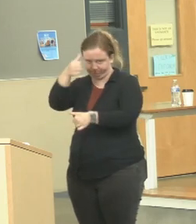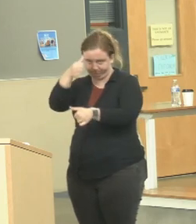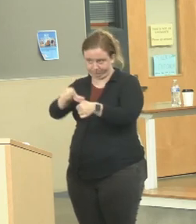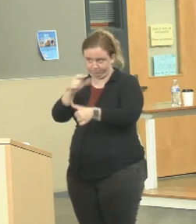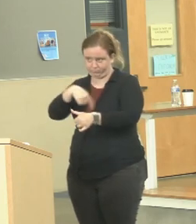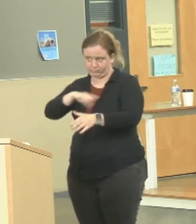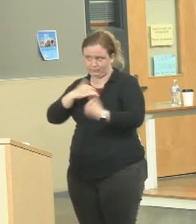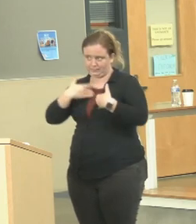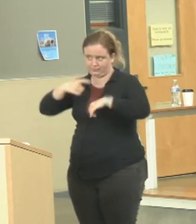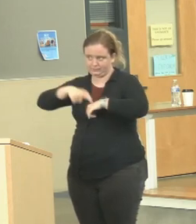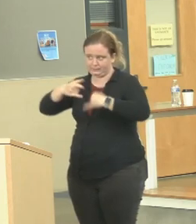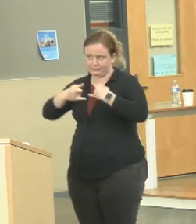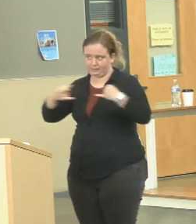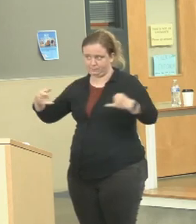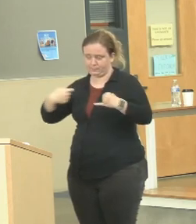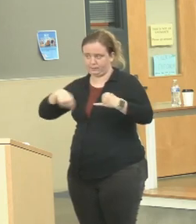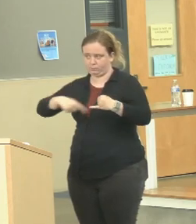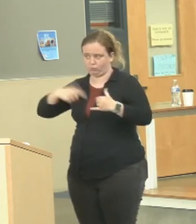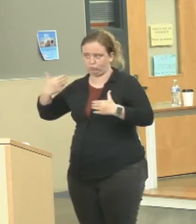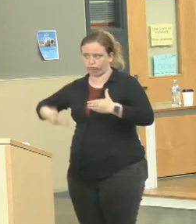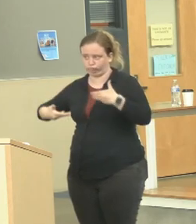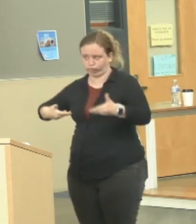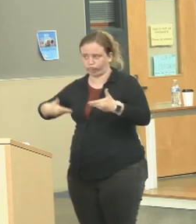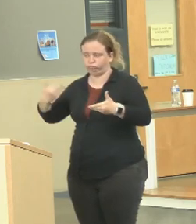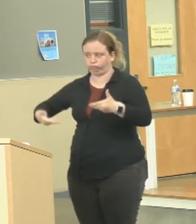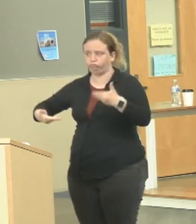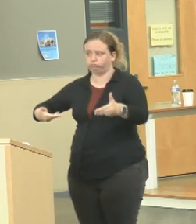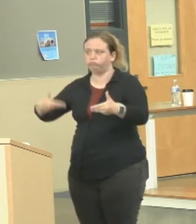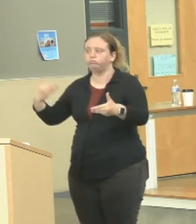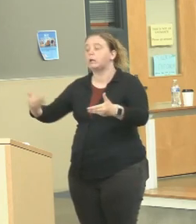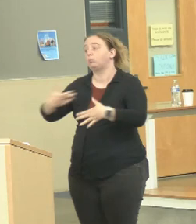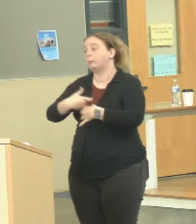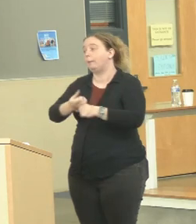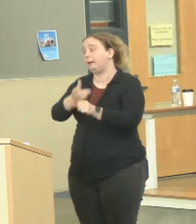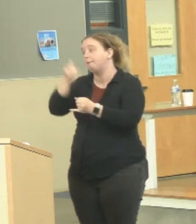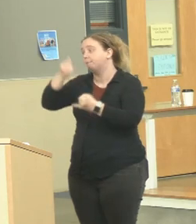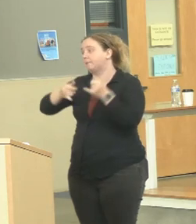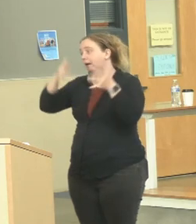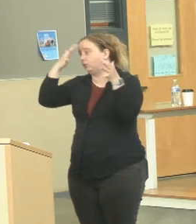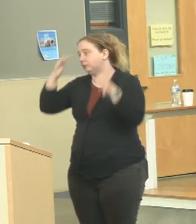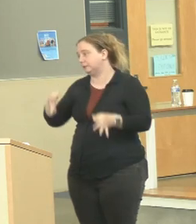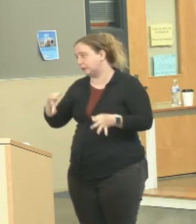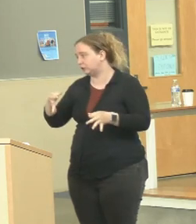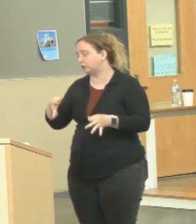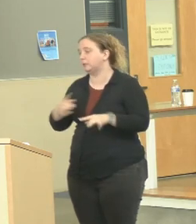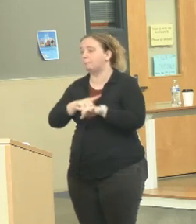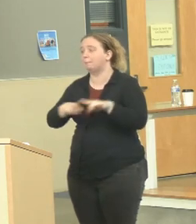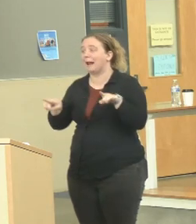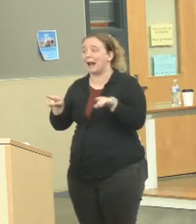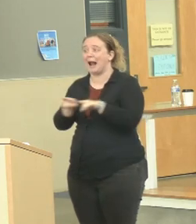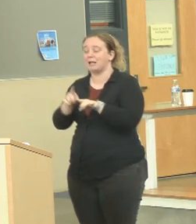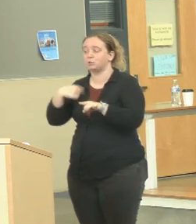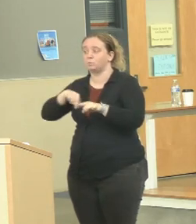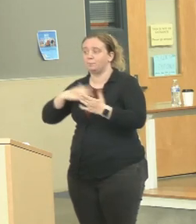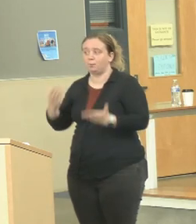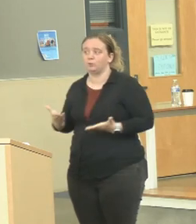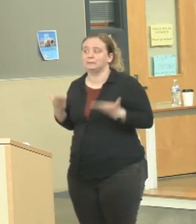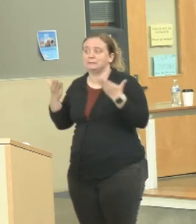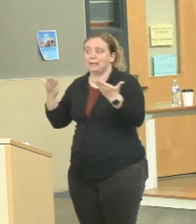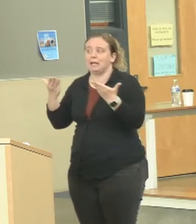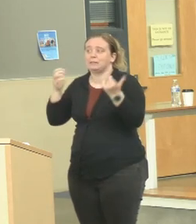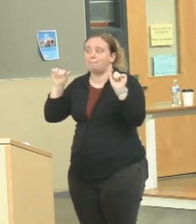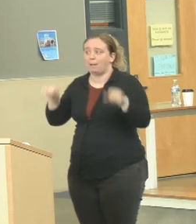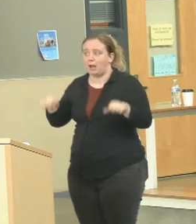through where we're making final decisions. But as we present a possible plan, we will also